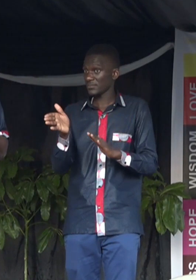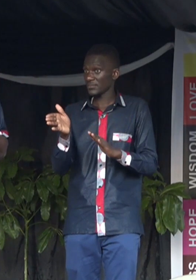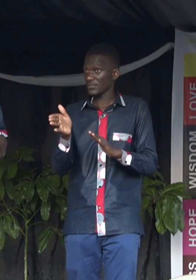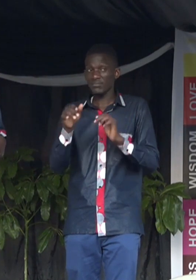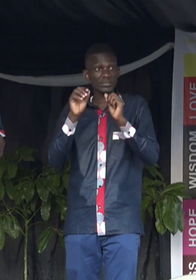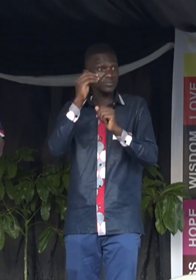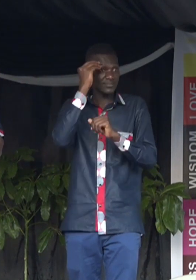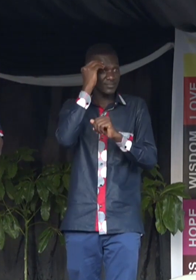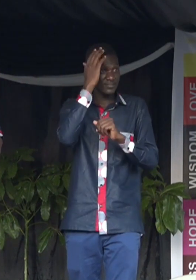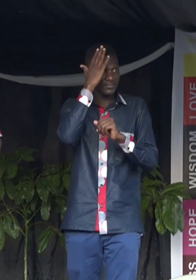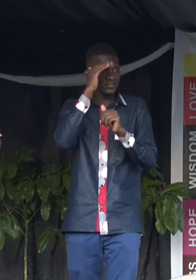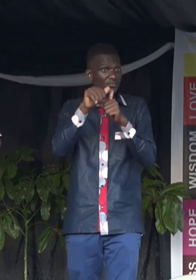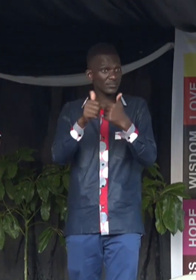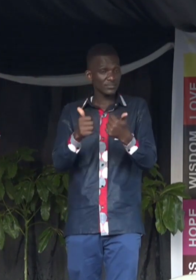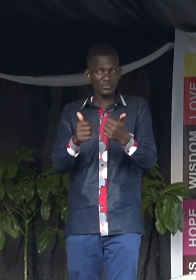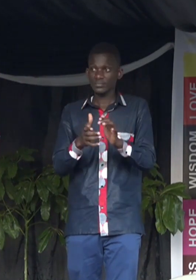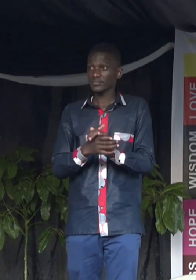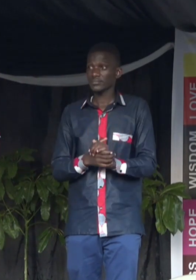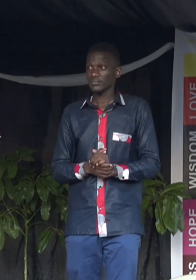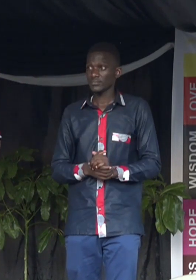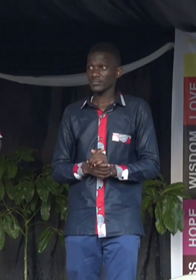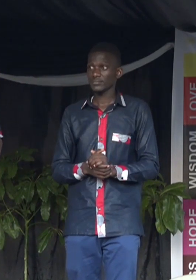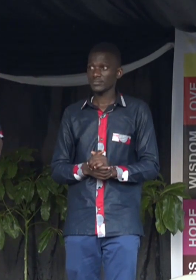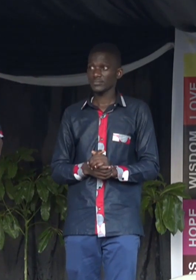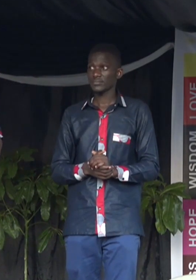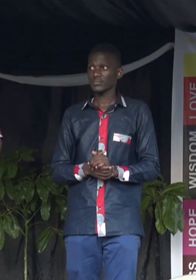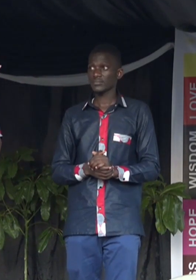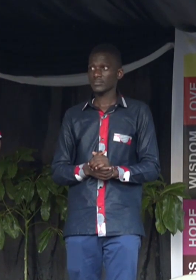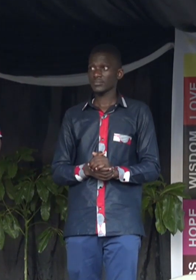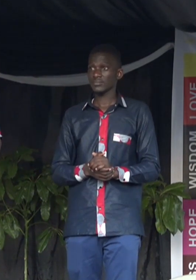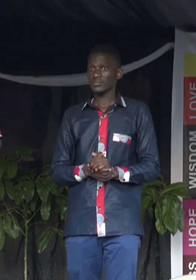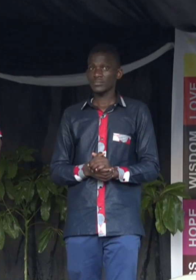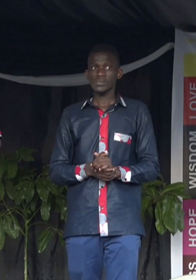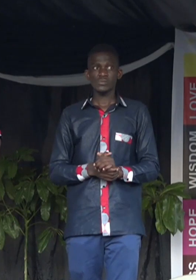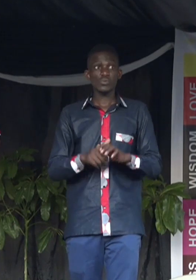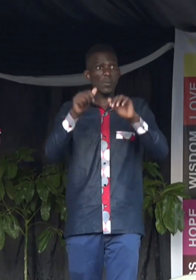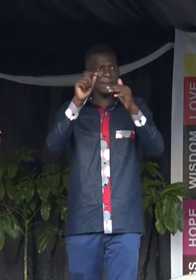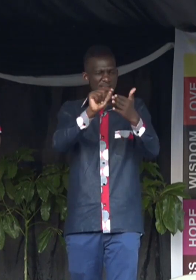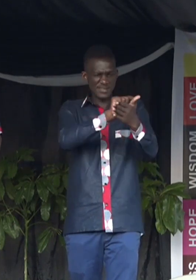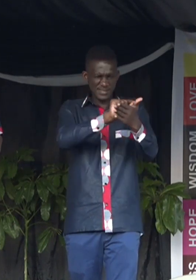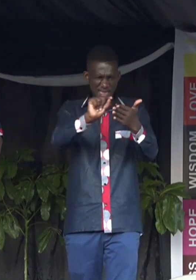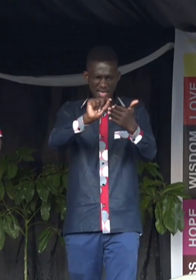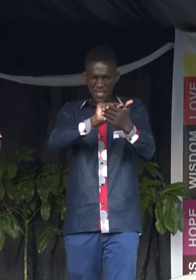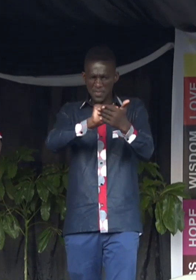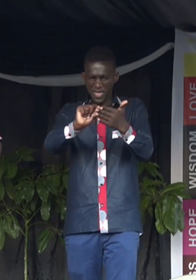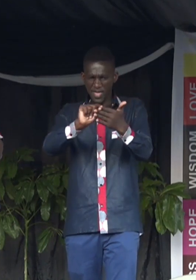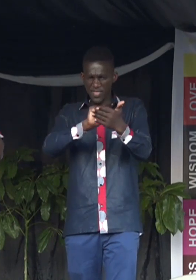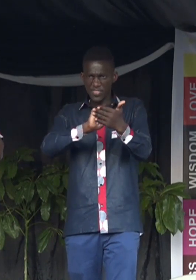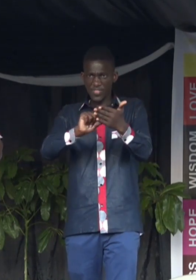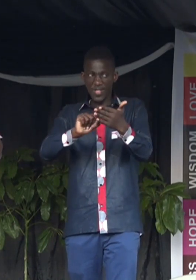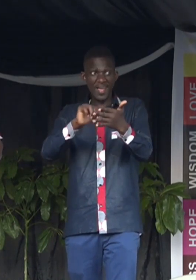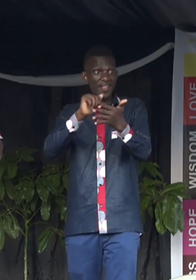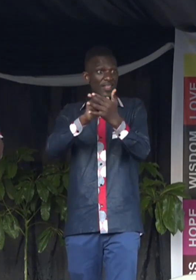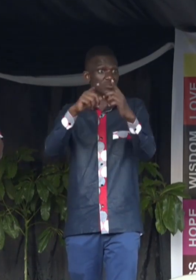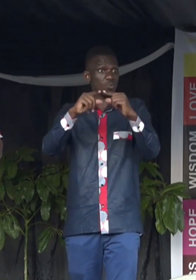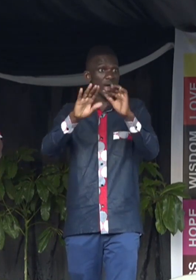by'omubiri bya lwatu kikwate bulungi. Get this clear. And you underline that word obvious.